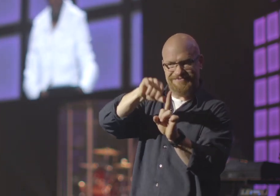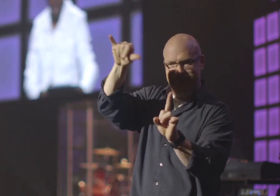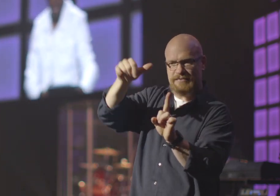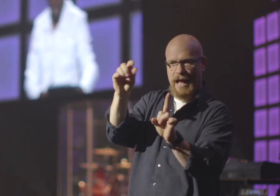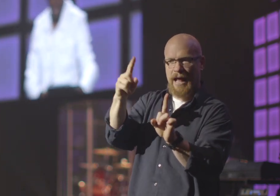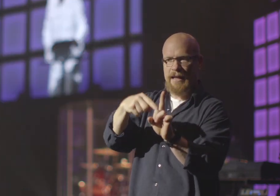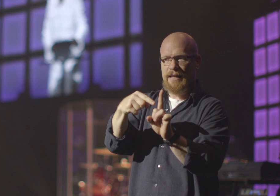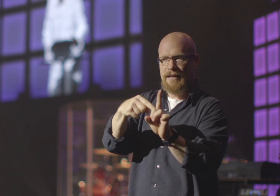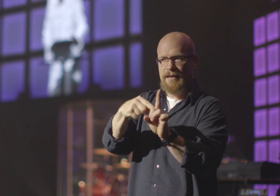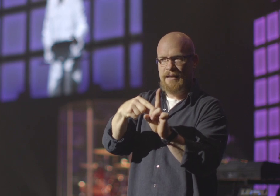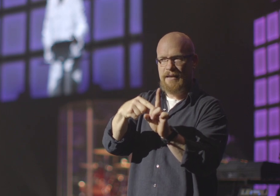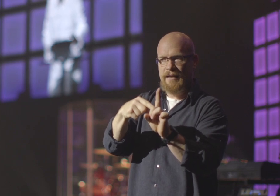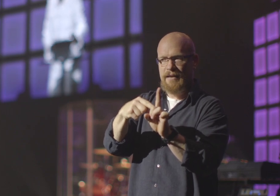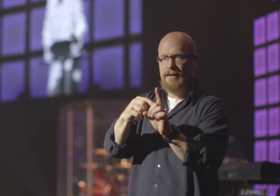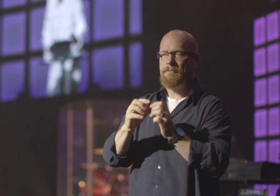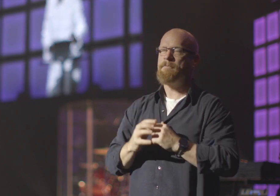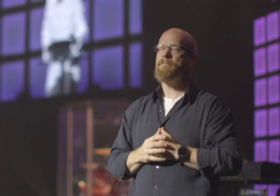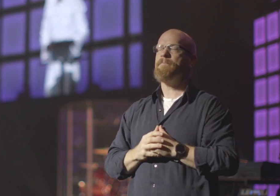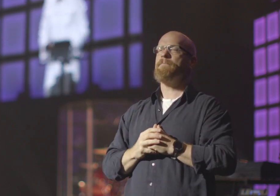one reason